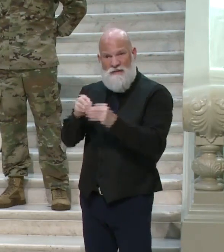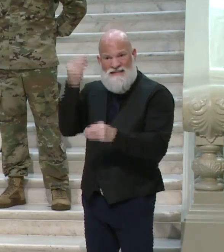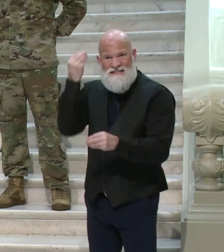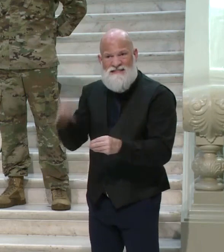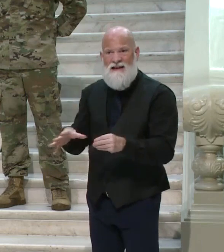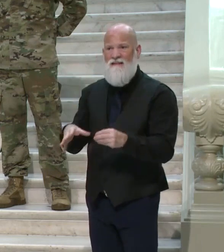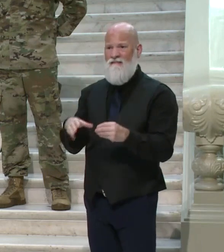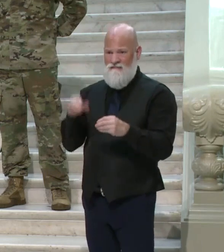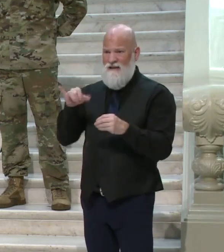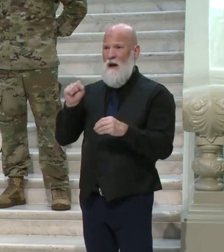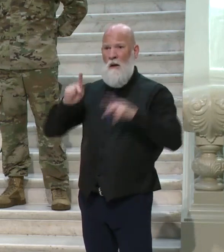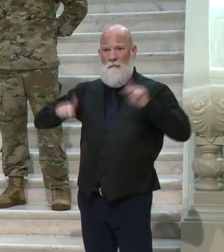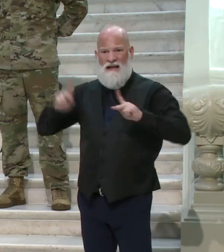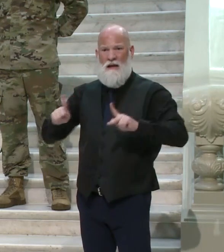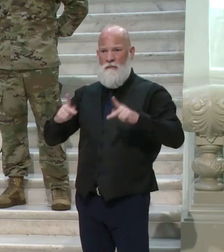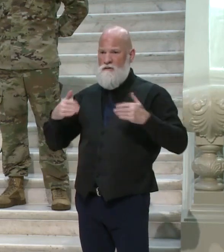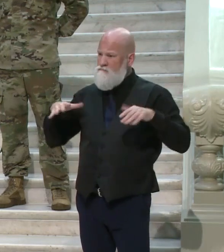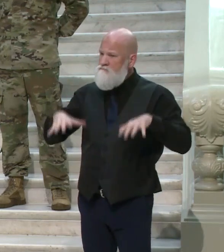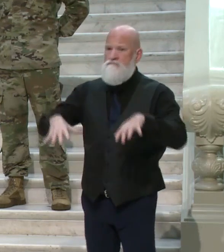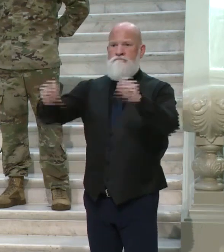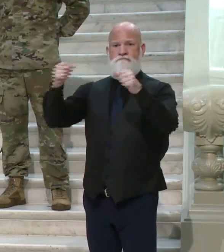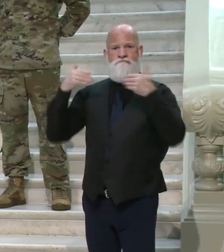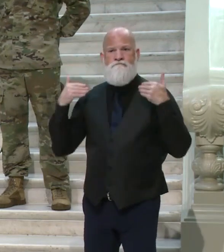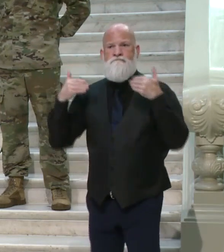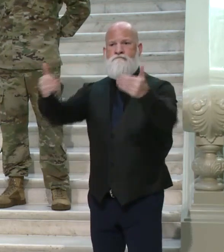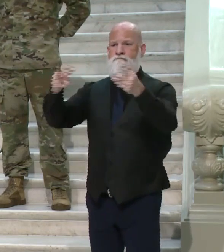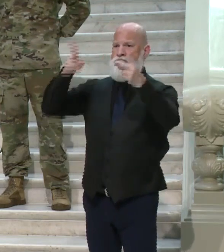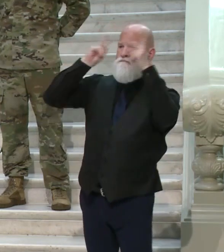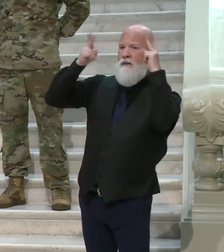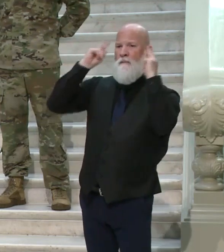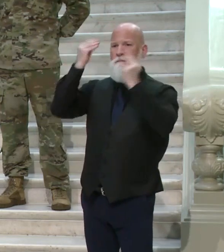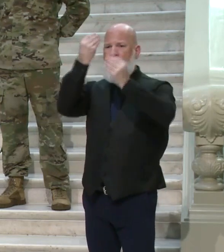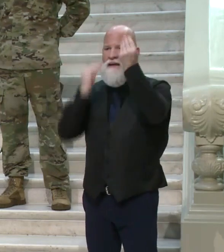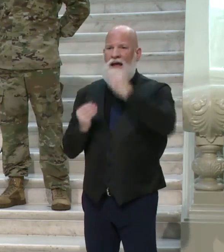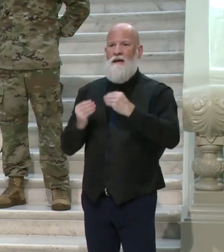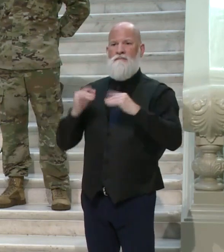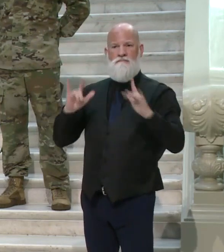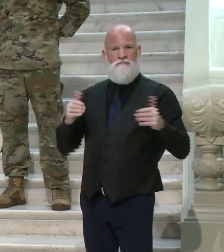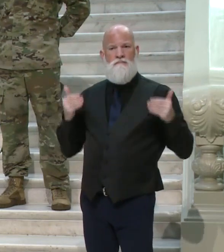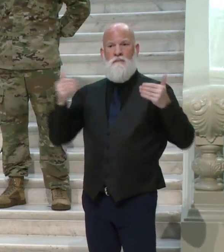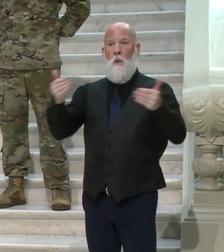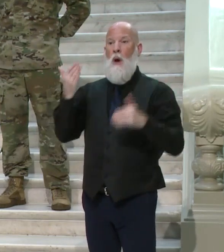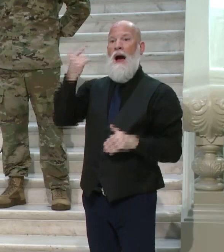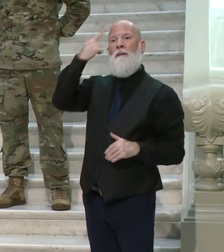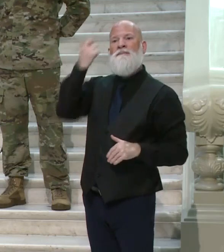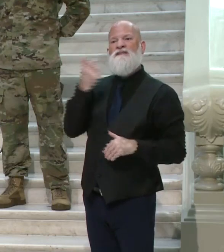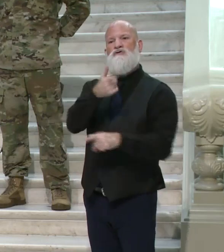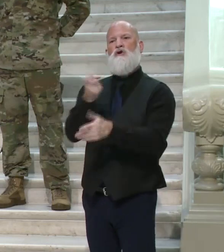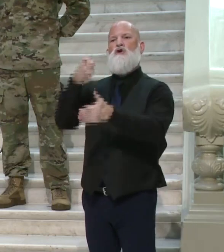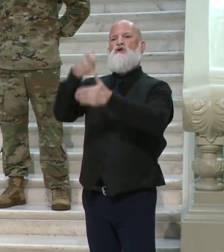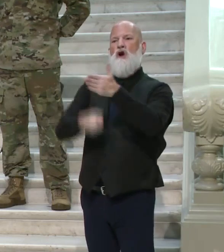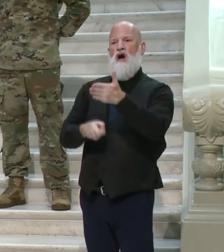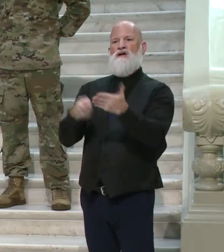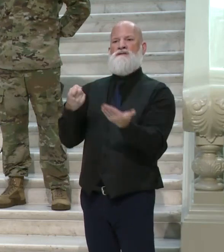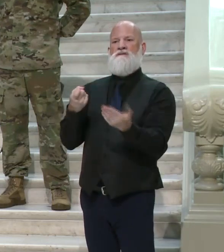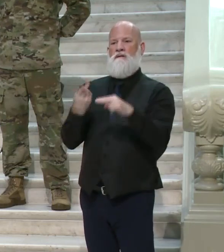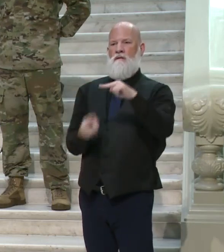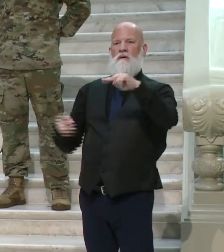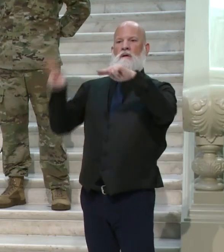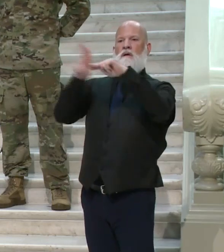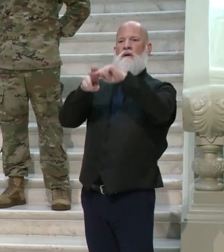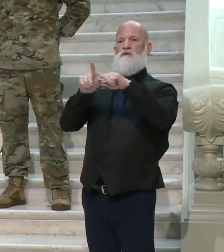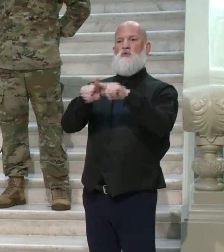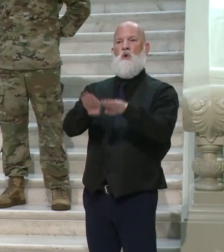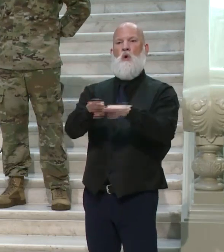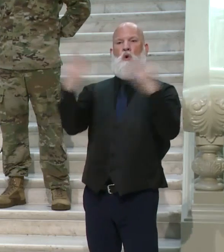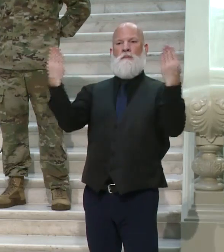hair salons and barbershops, I'm sure that they need those extra tips because it's costing them more to operate this way. But it is giving them